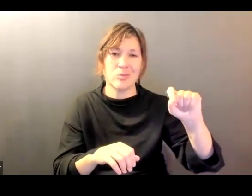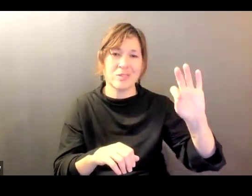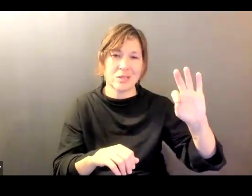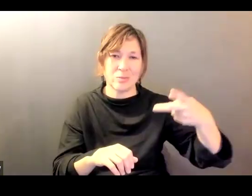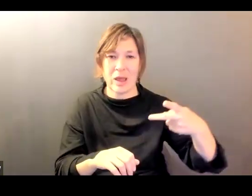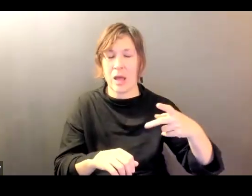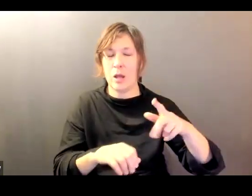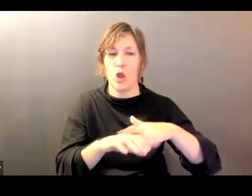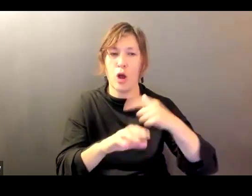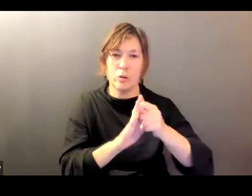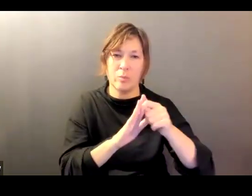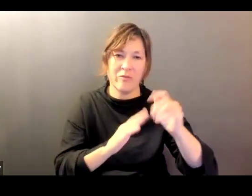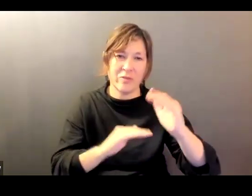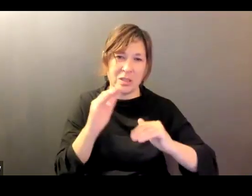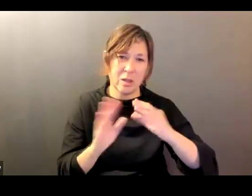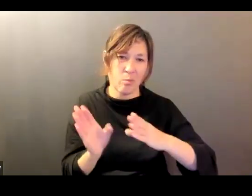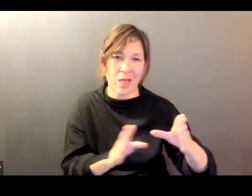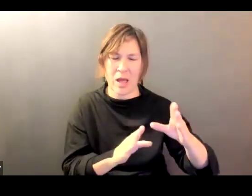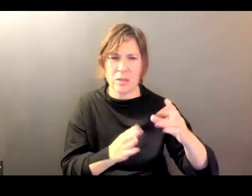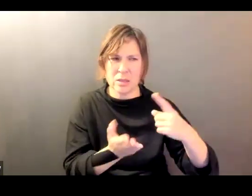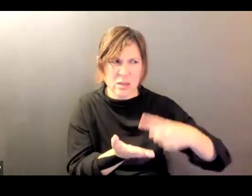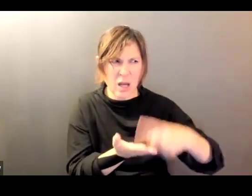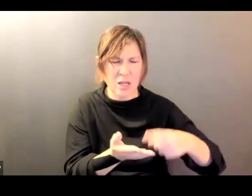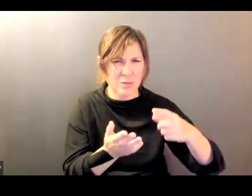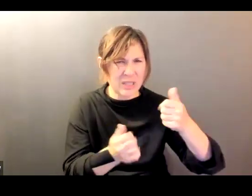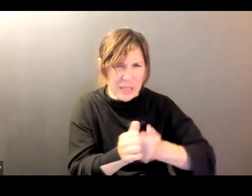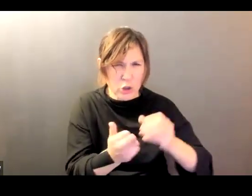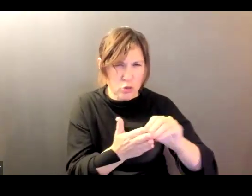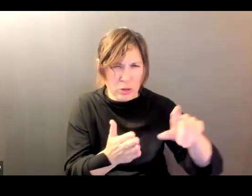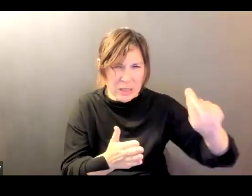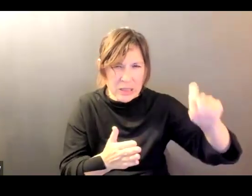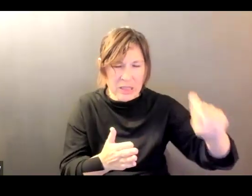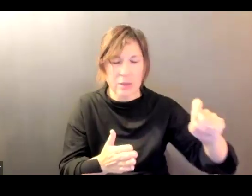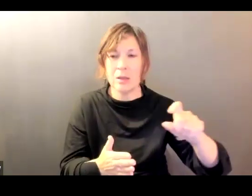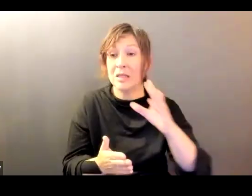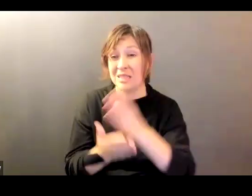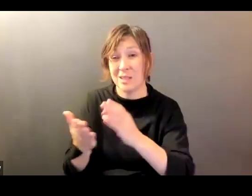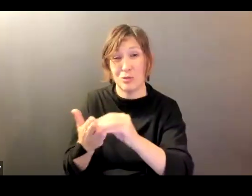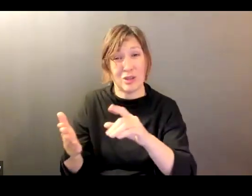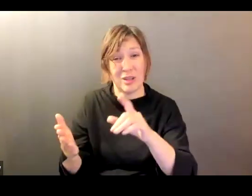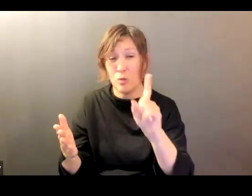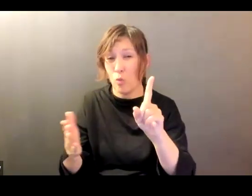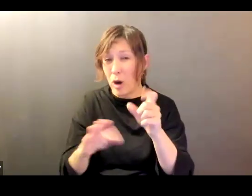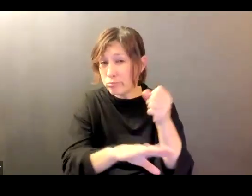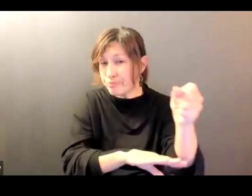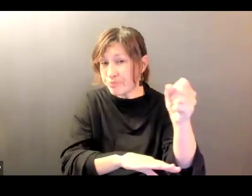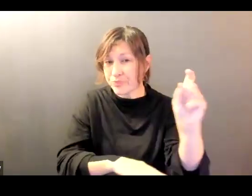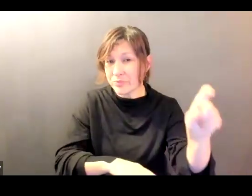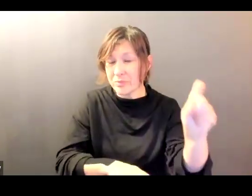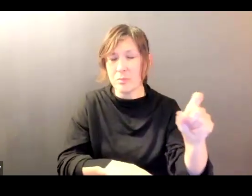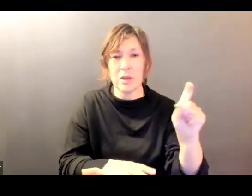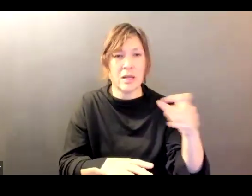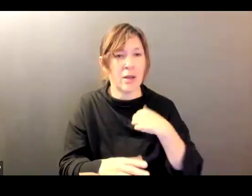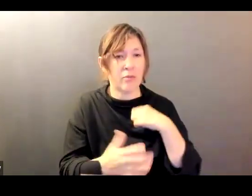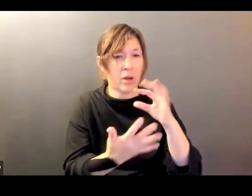student, but particularly those students who we know are going to need to be situated and have options relative to special